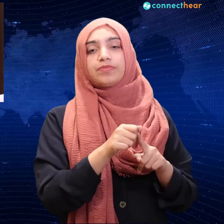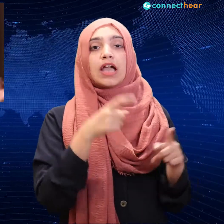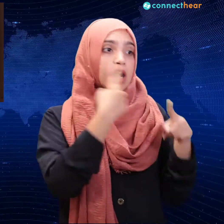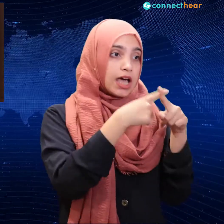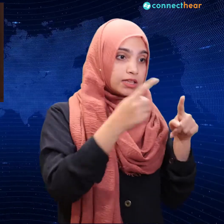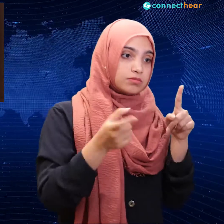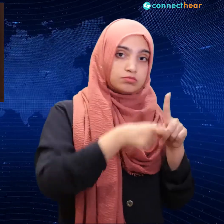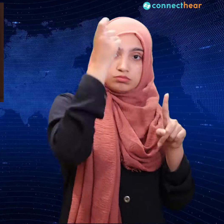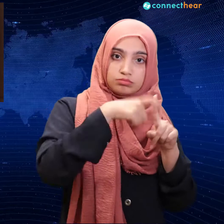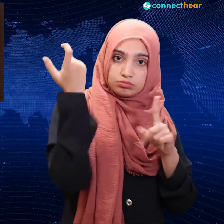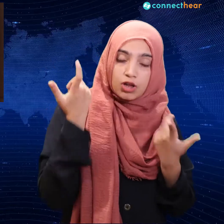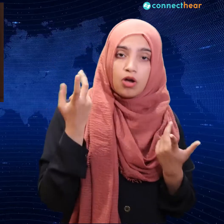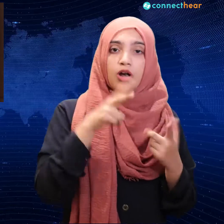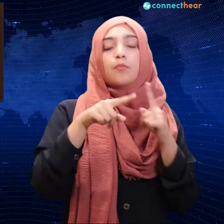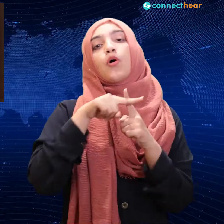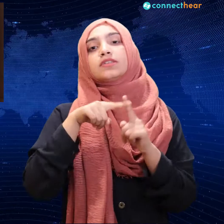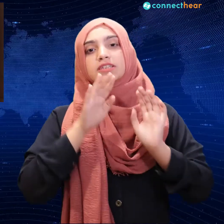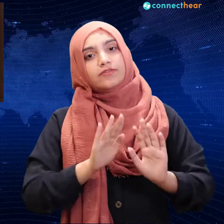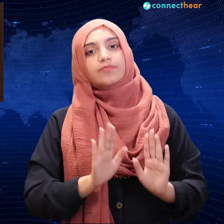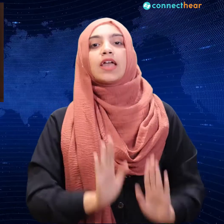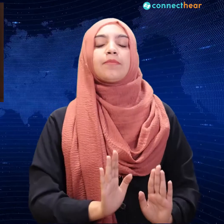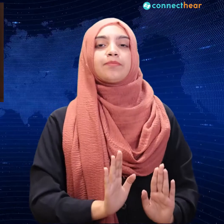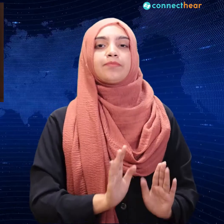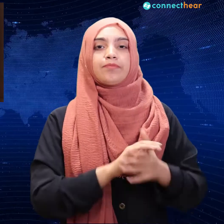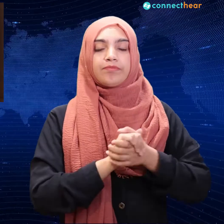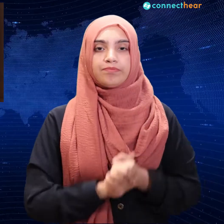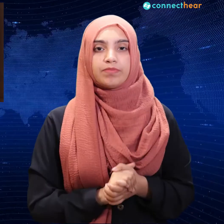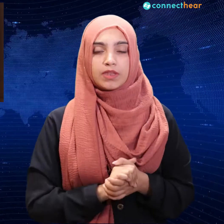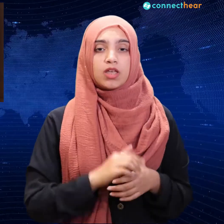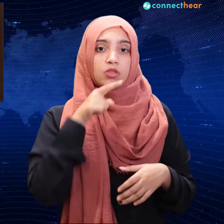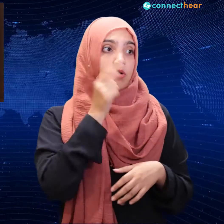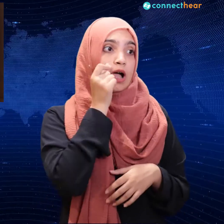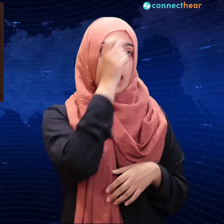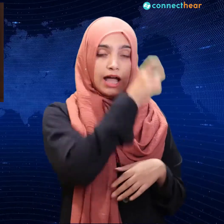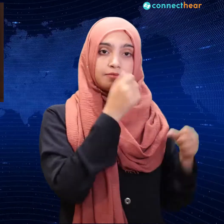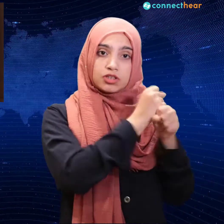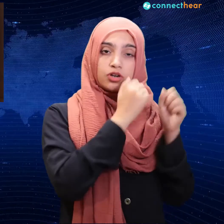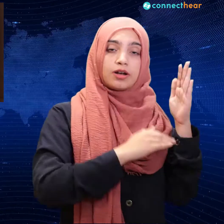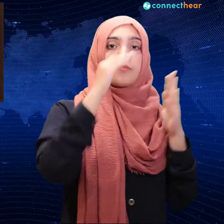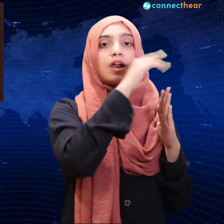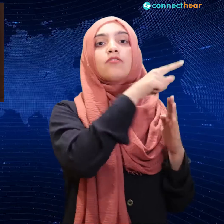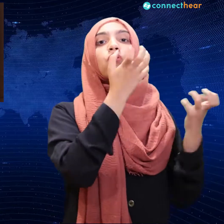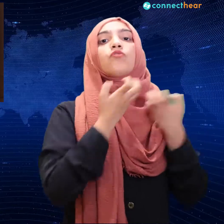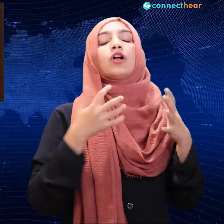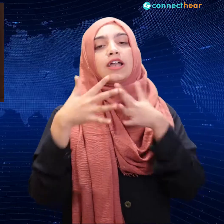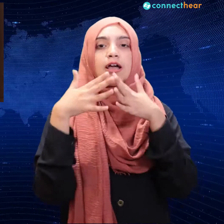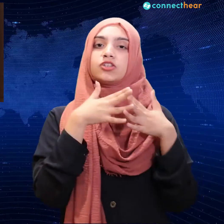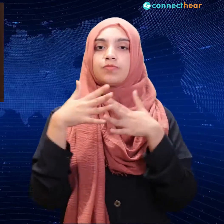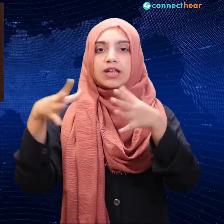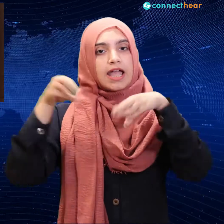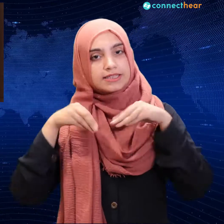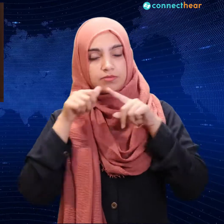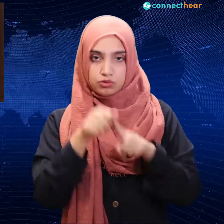Pashtuns and by the Mujahideen. So listen, General Musharraf wanted acceptability from the US. So